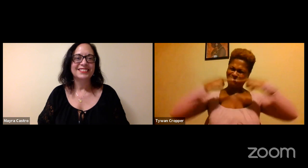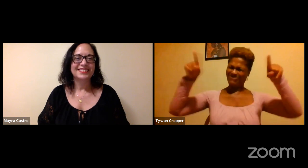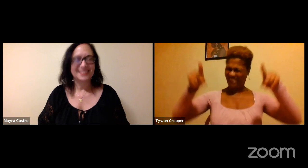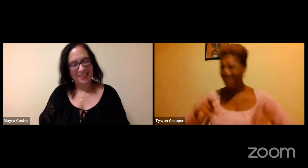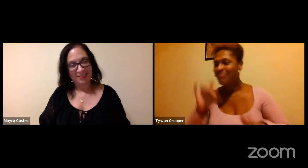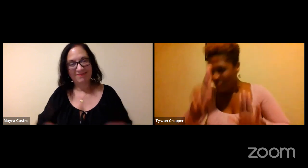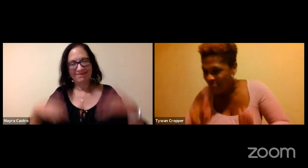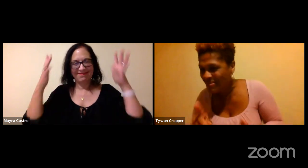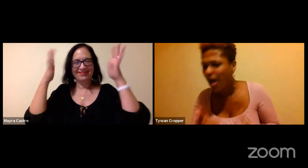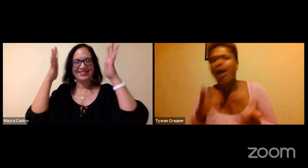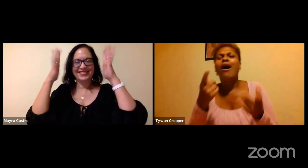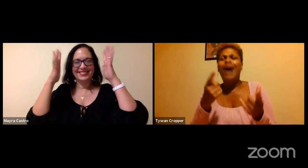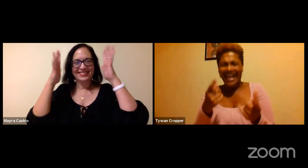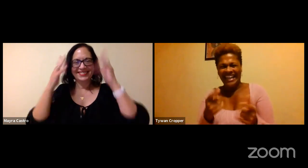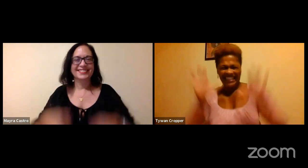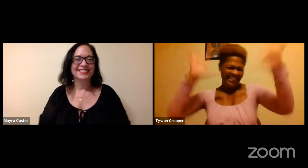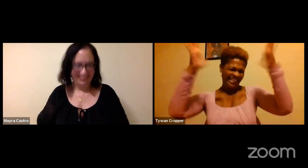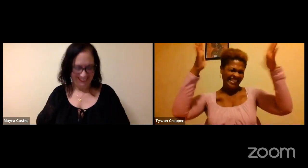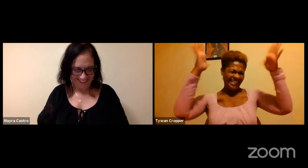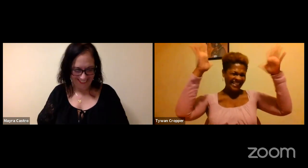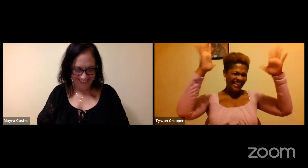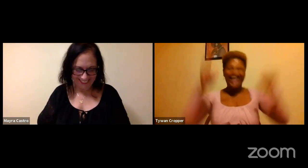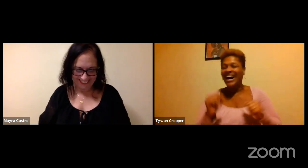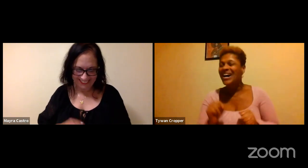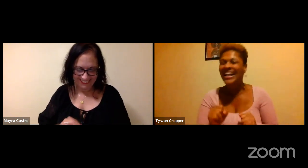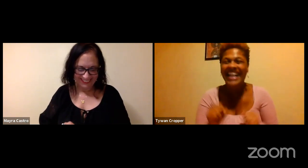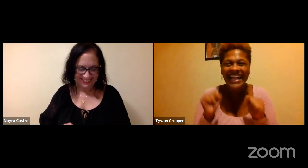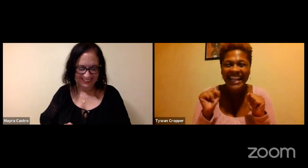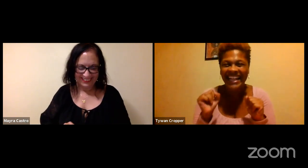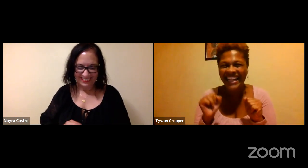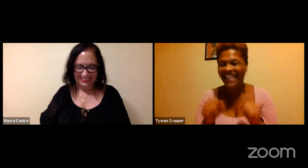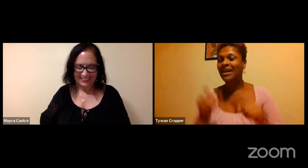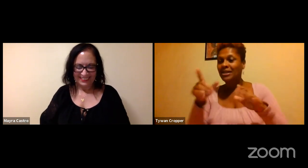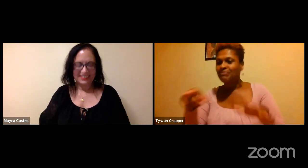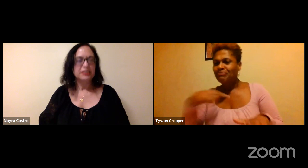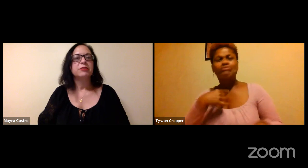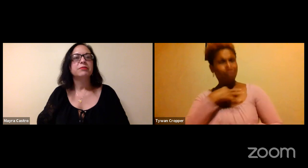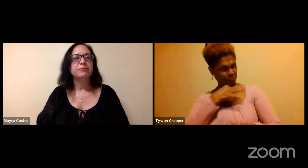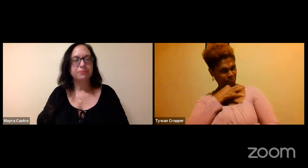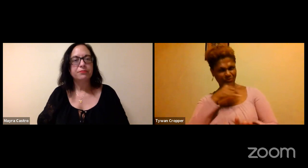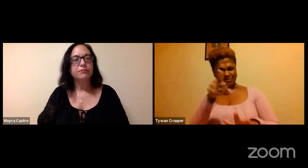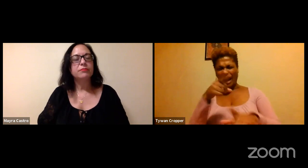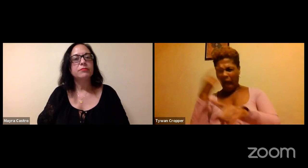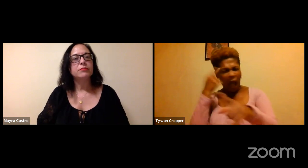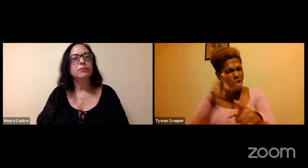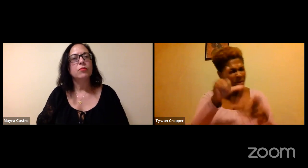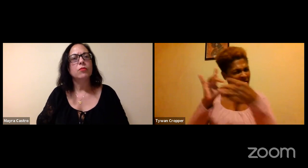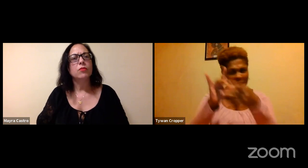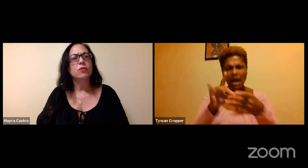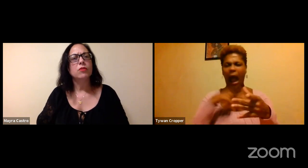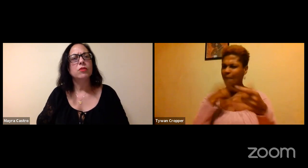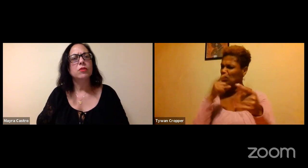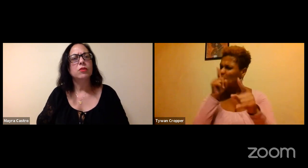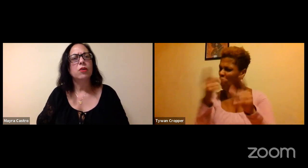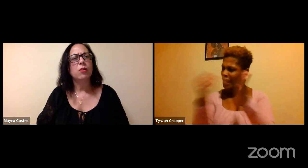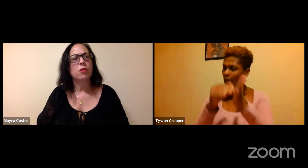here you are, quite a role model and a successful role model at that. Yes.